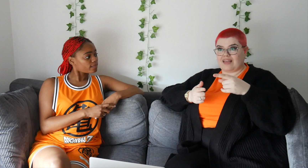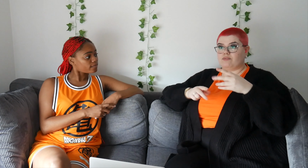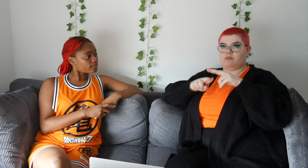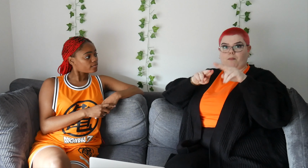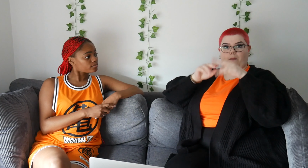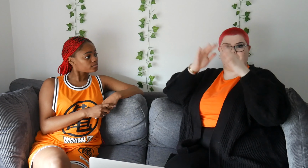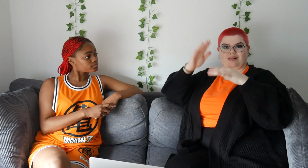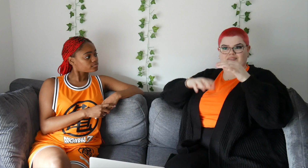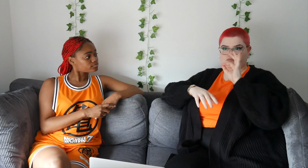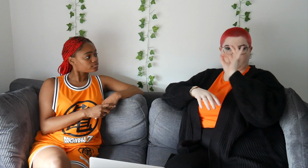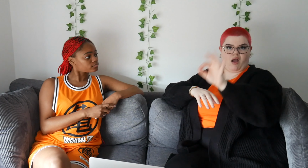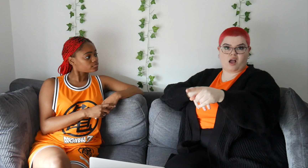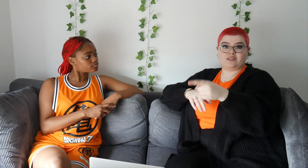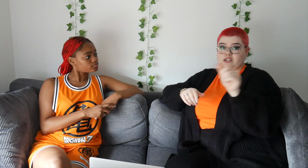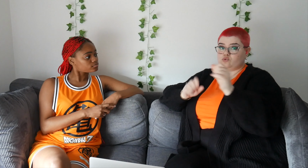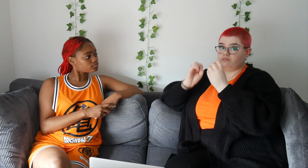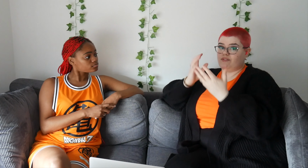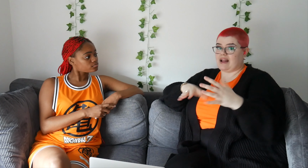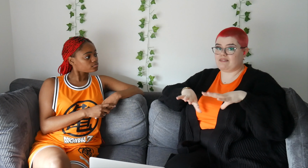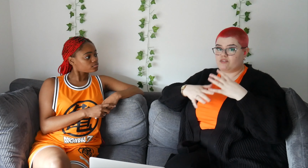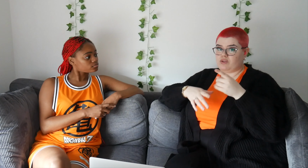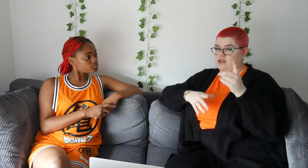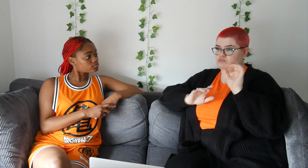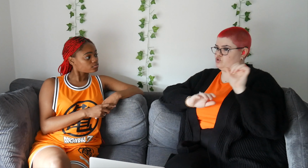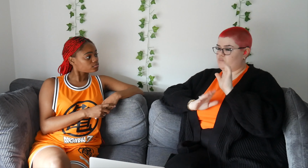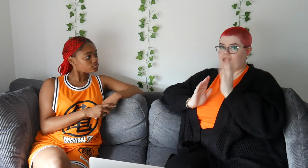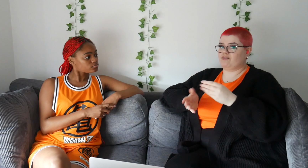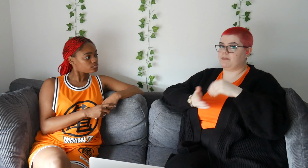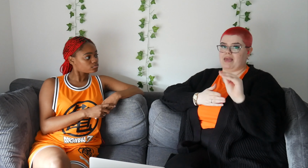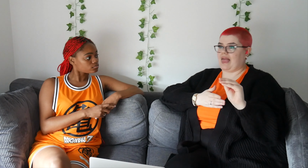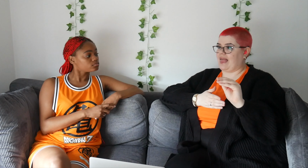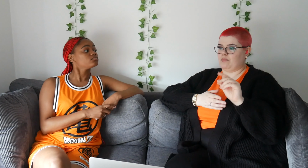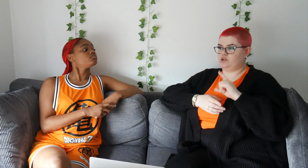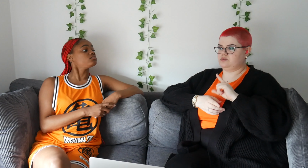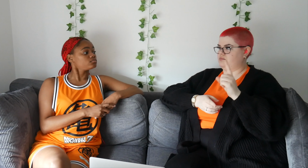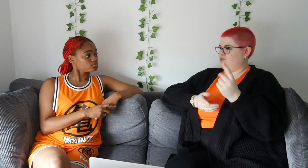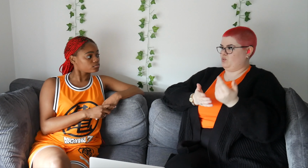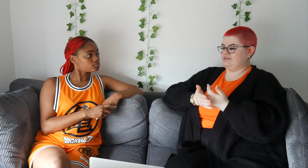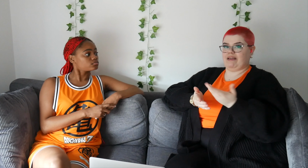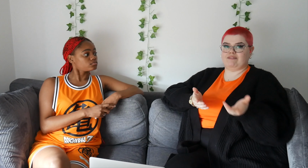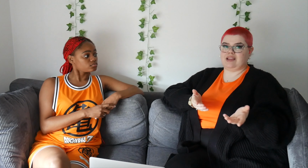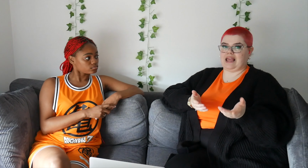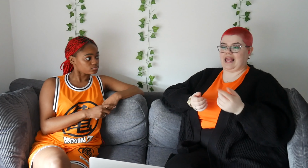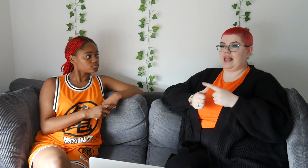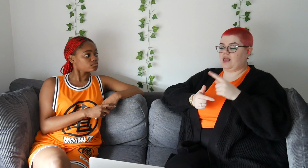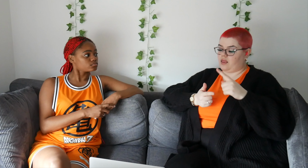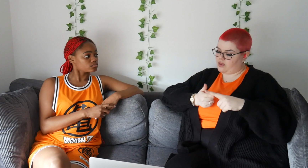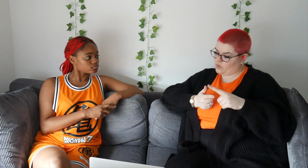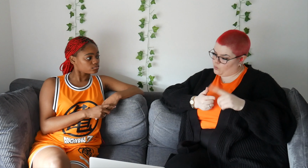it, your apartment manager should provide it for free. You shouldn't have to pay because it's your